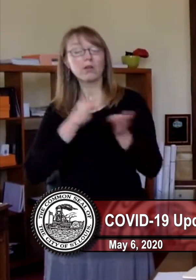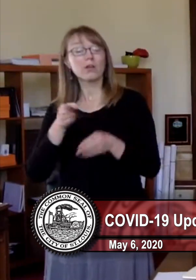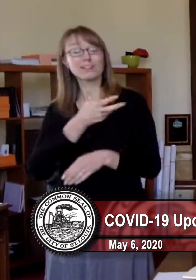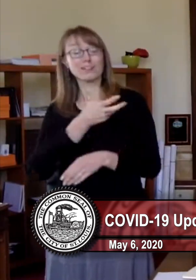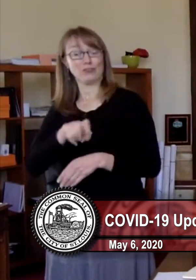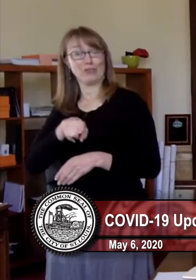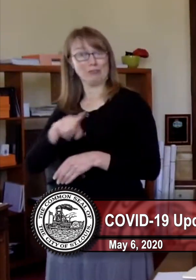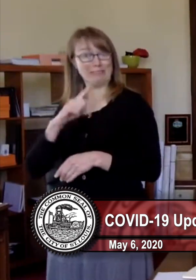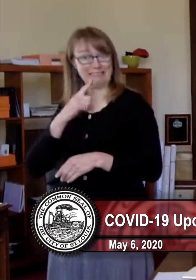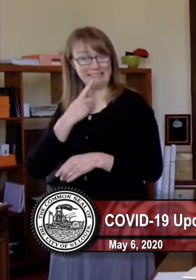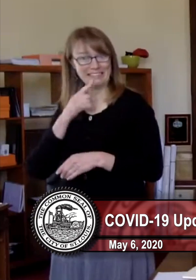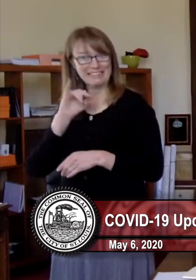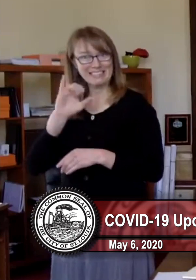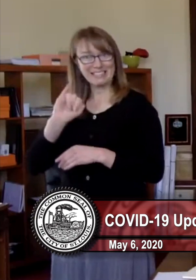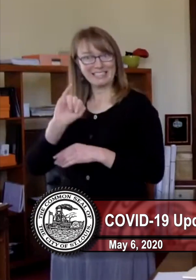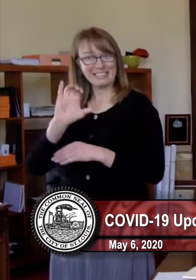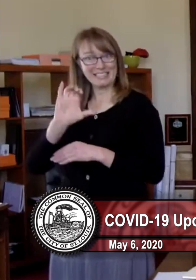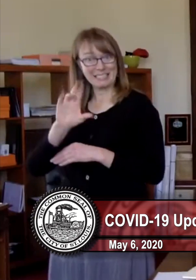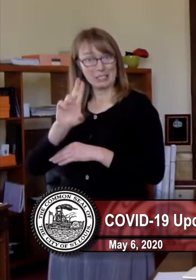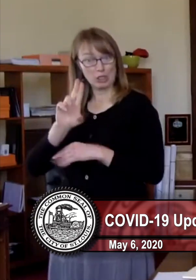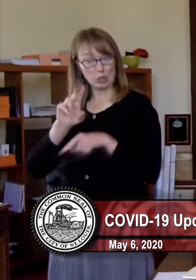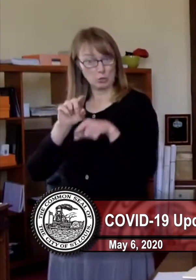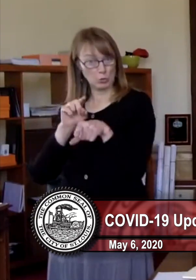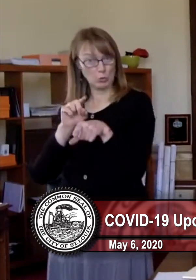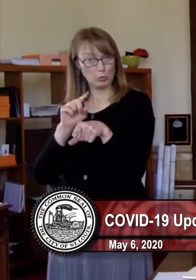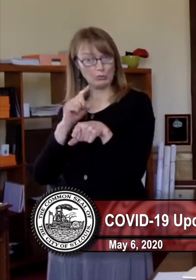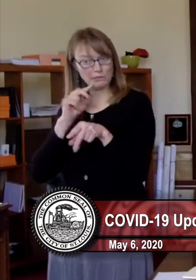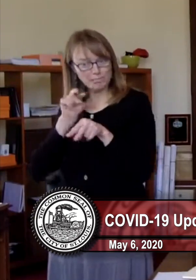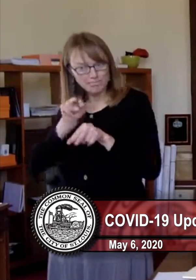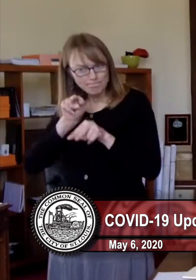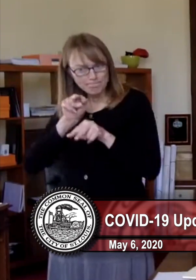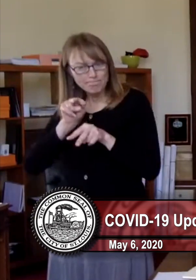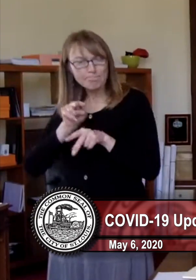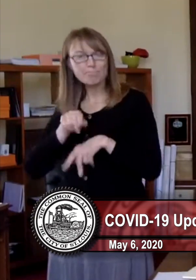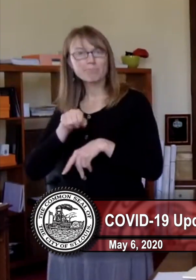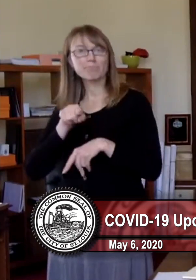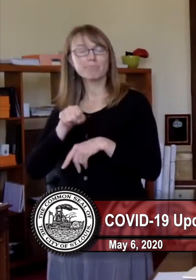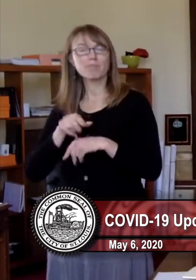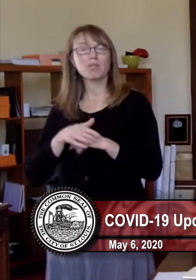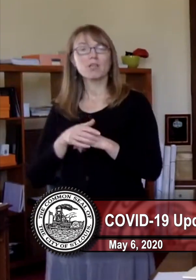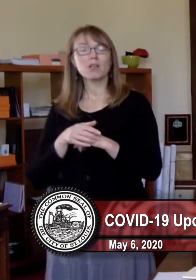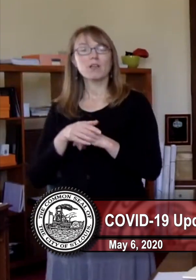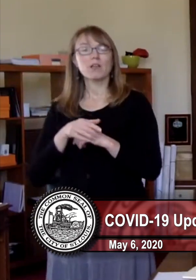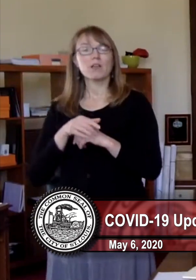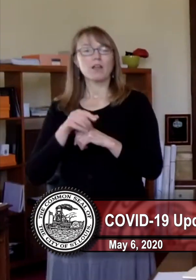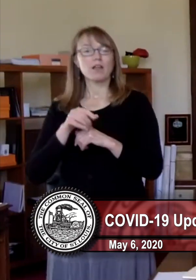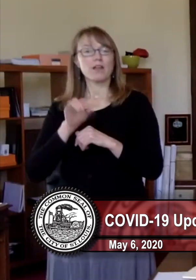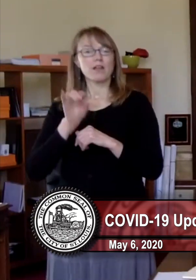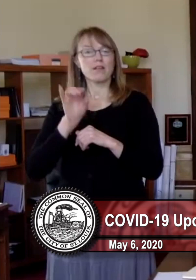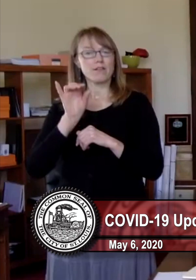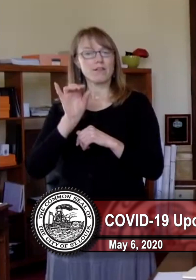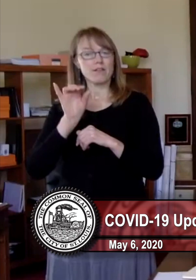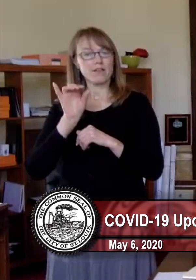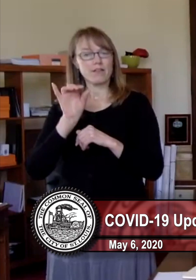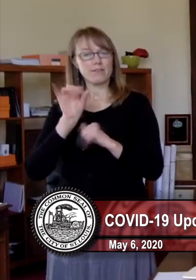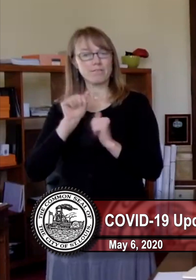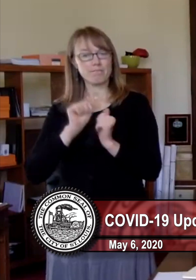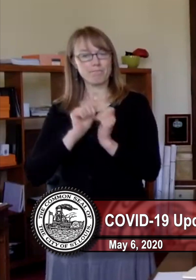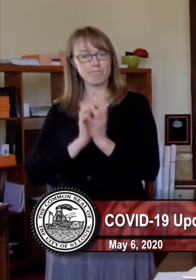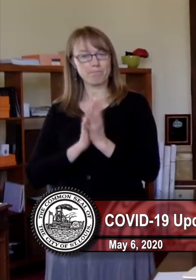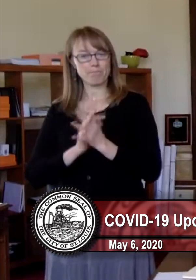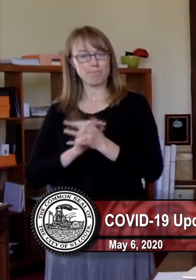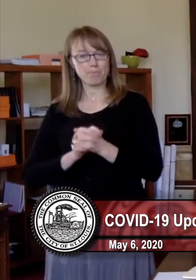164 people in ICU, intensive care, ICU, and 112